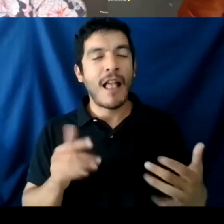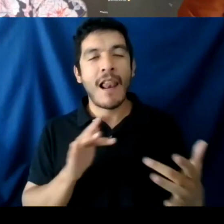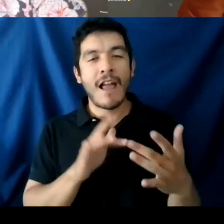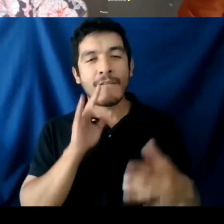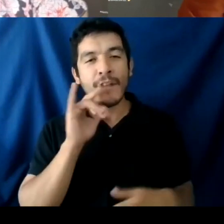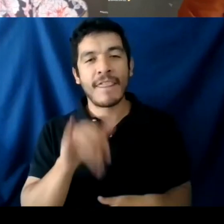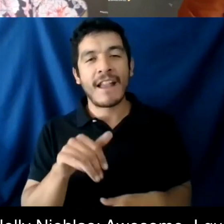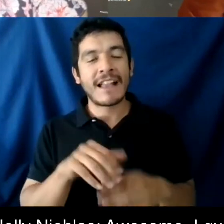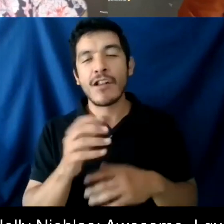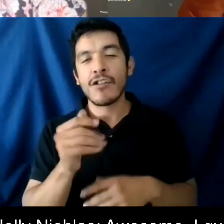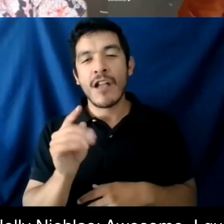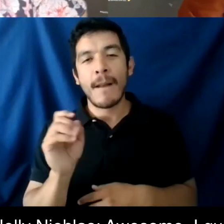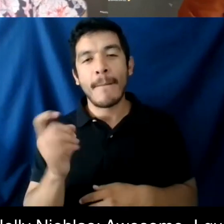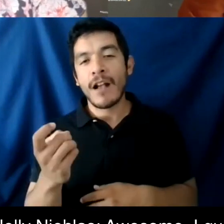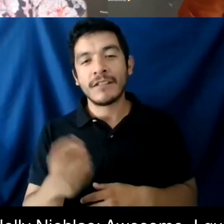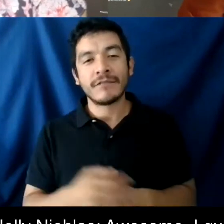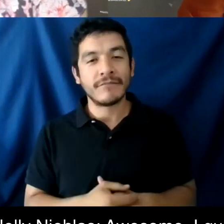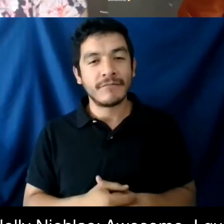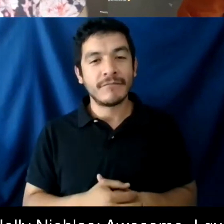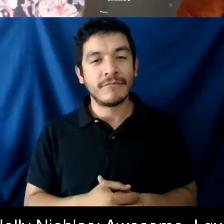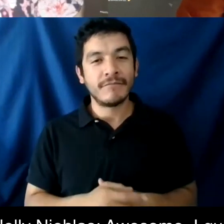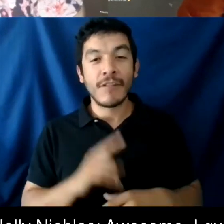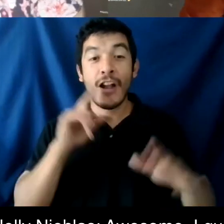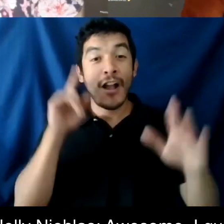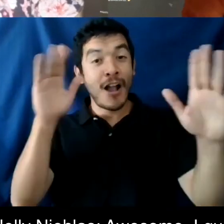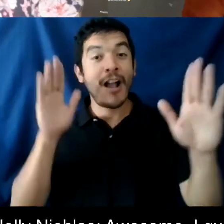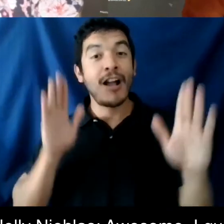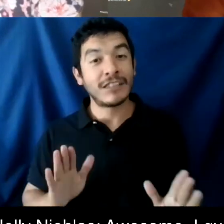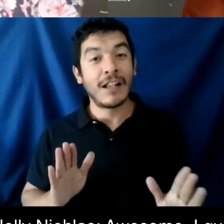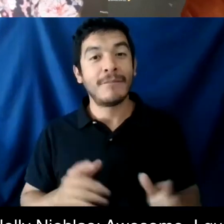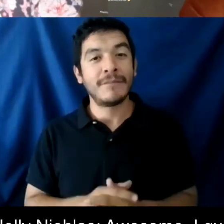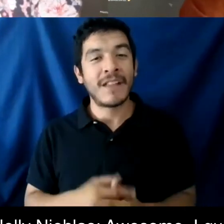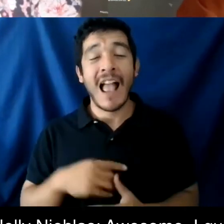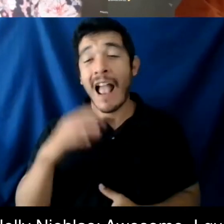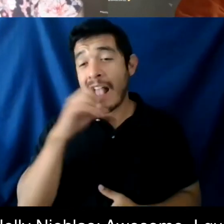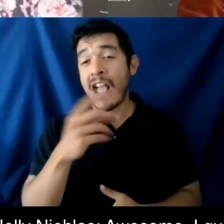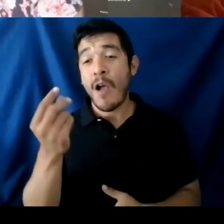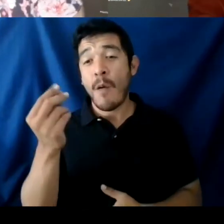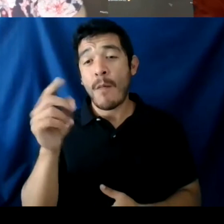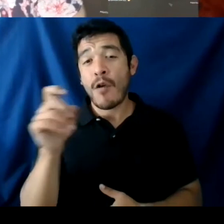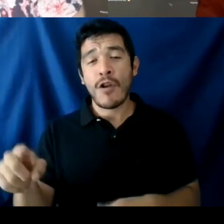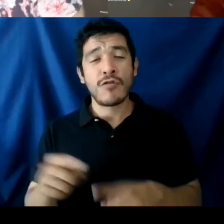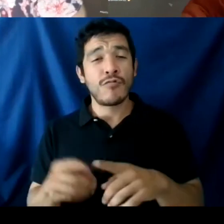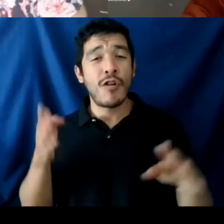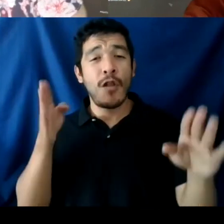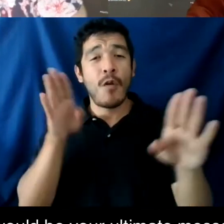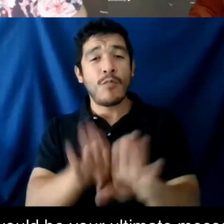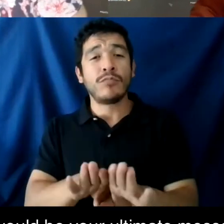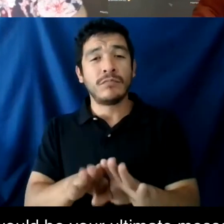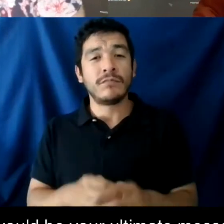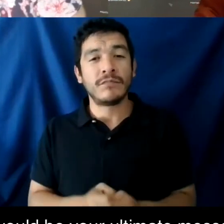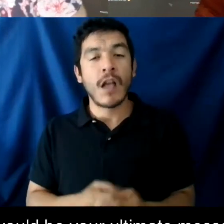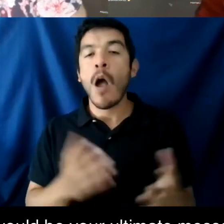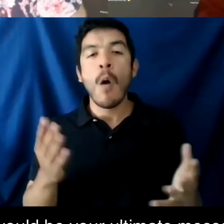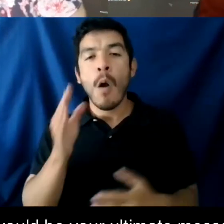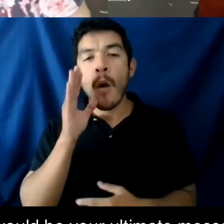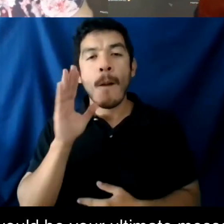box. Awesome. I guess one more question to close it out. What would